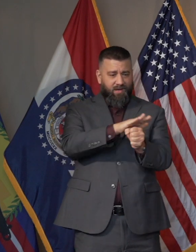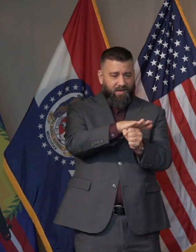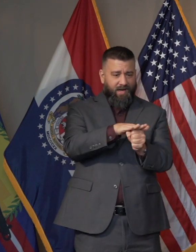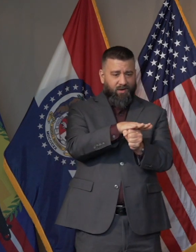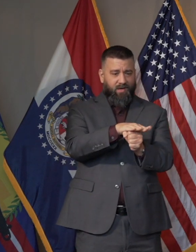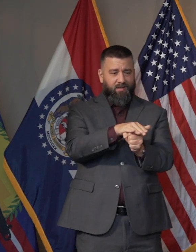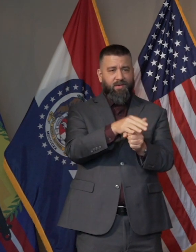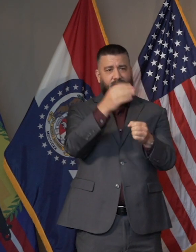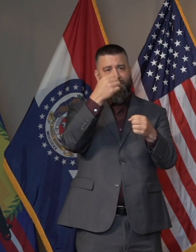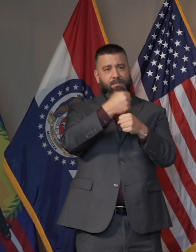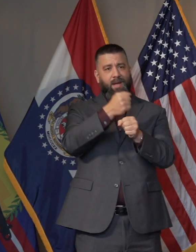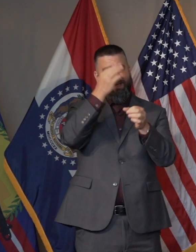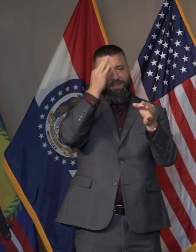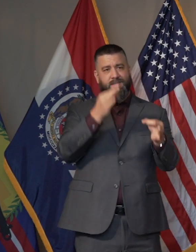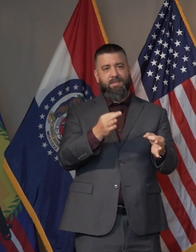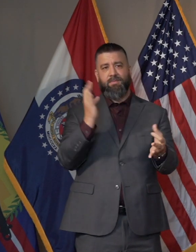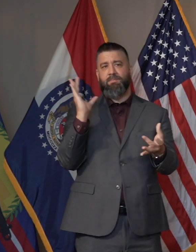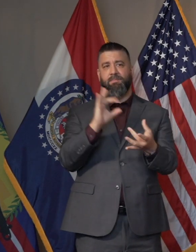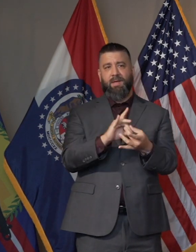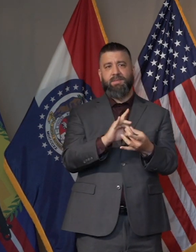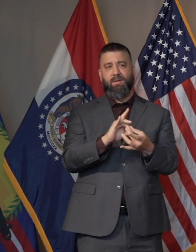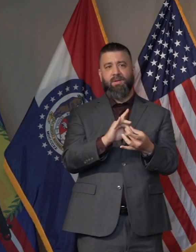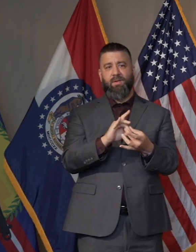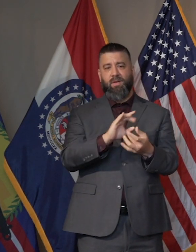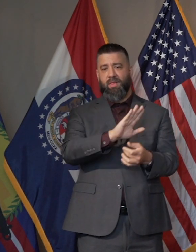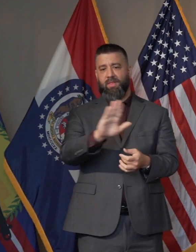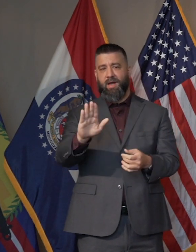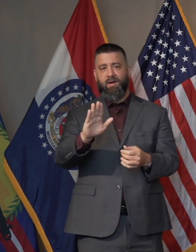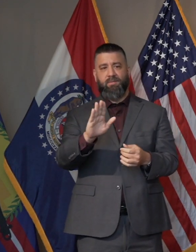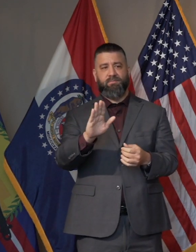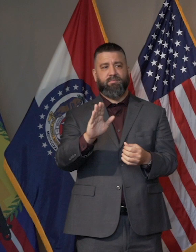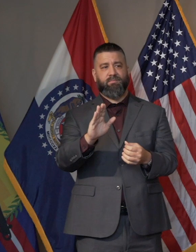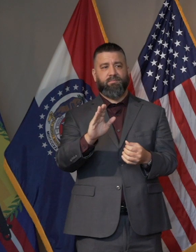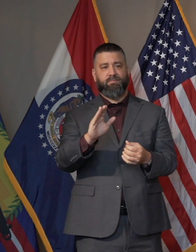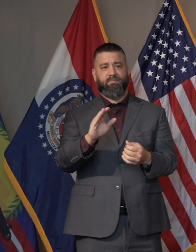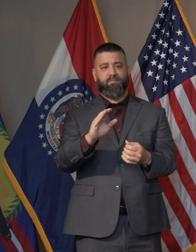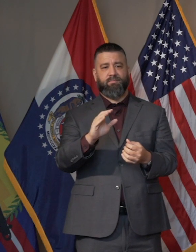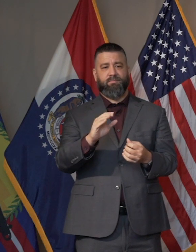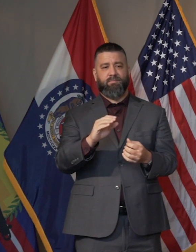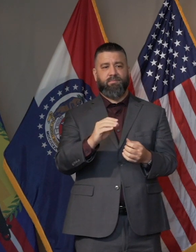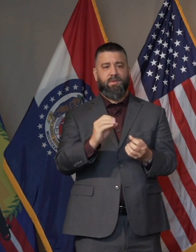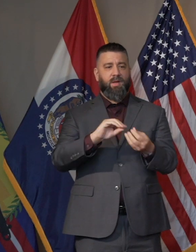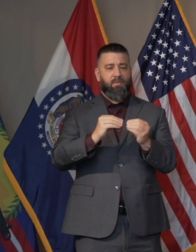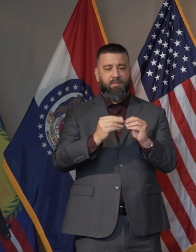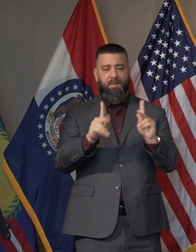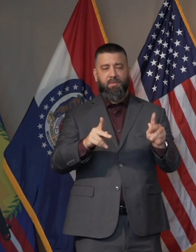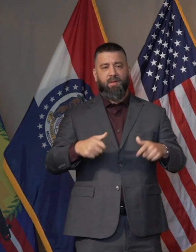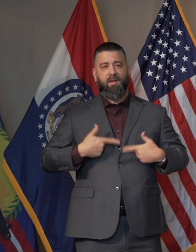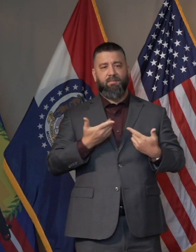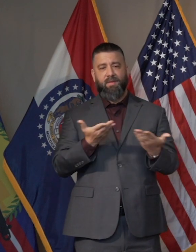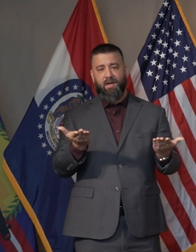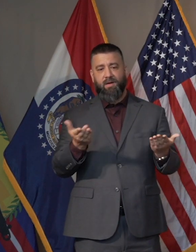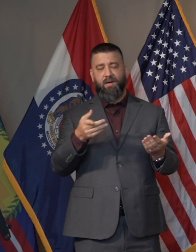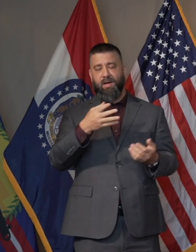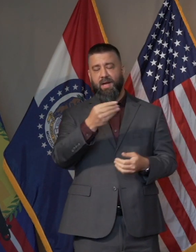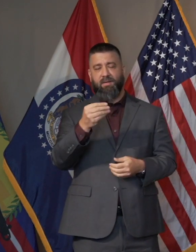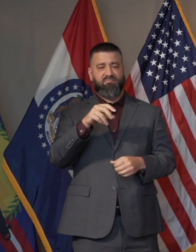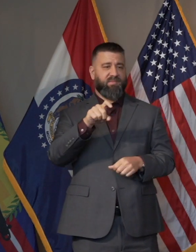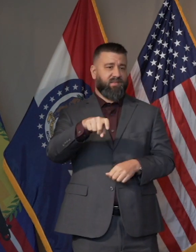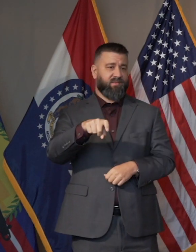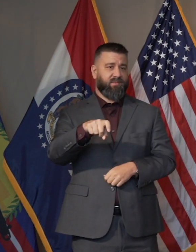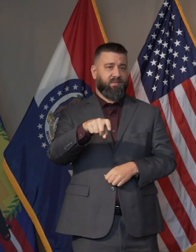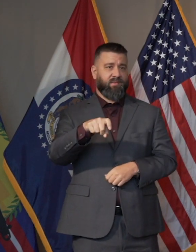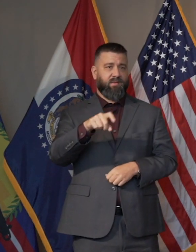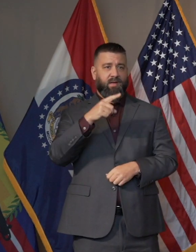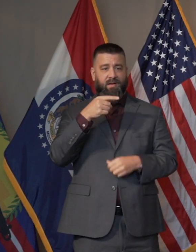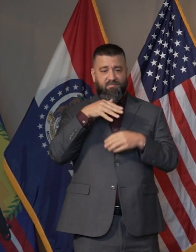to make their decision based on their demographics and their needs and current